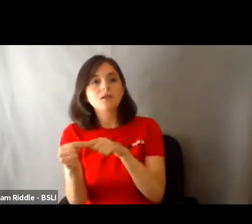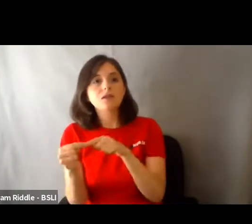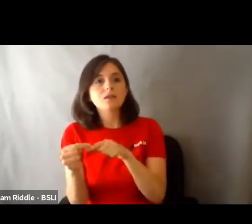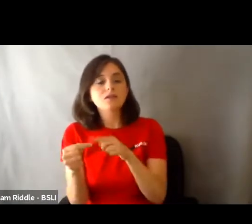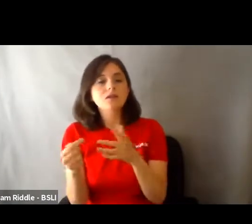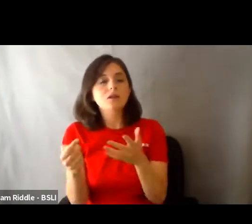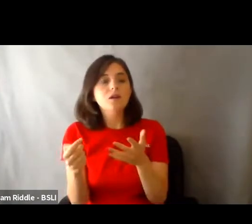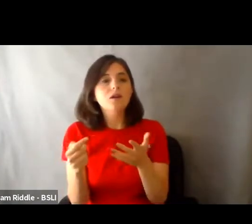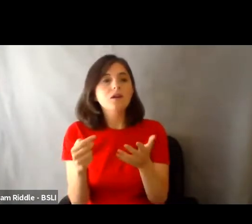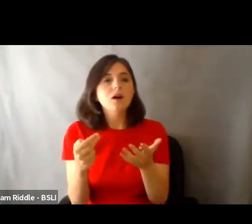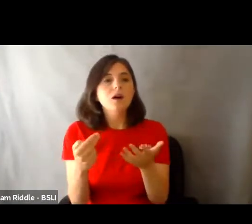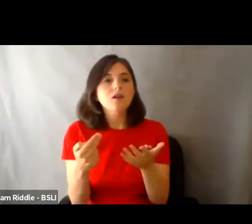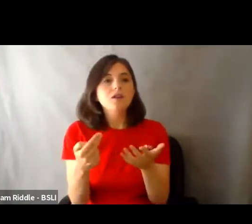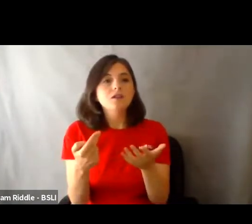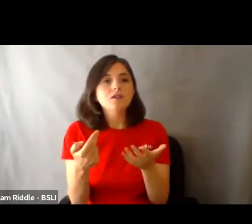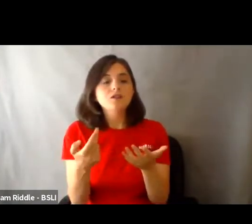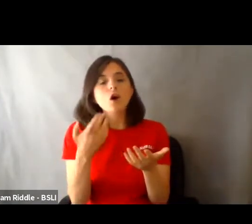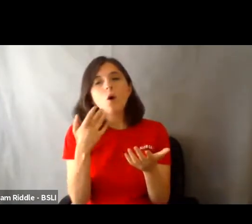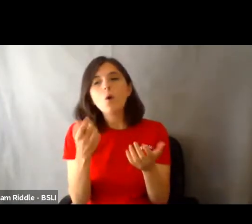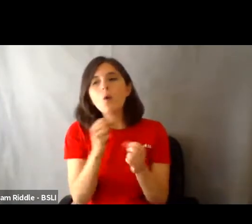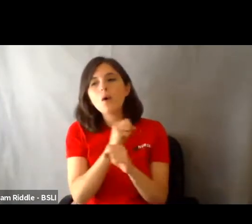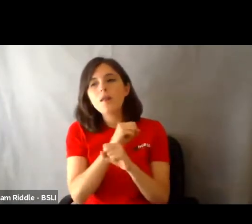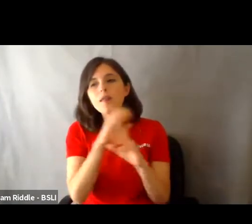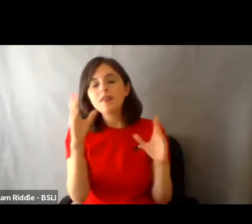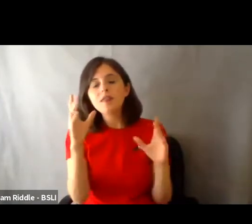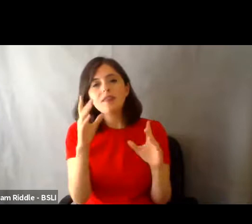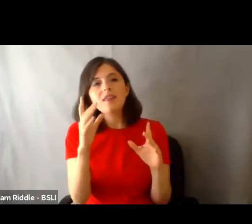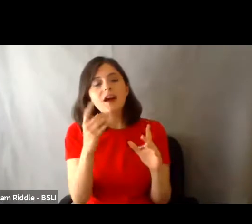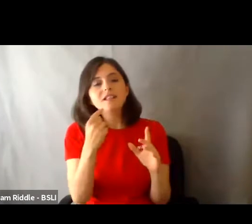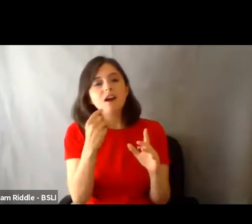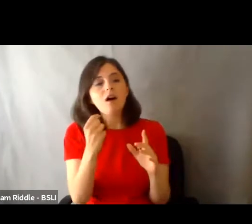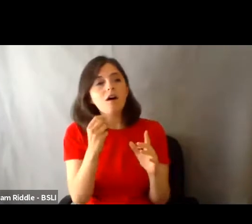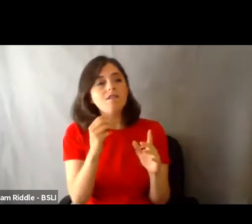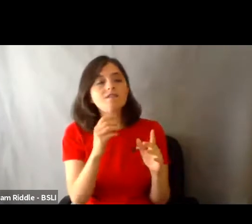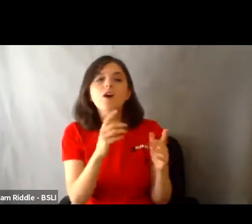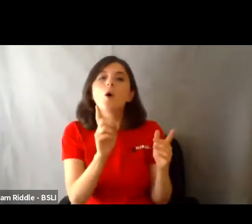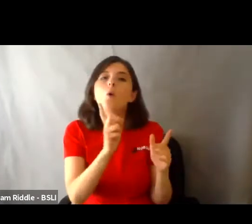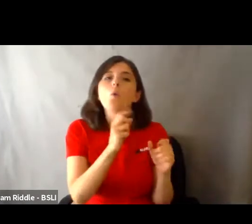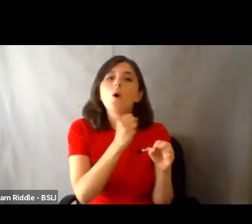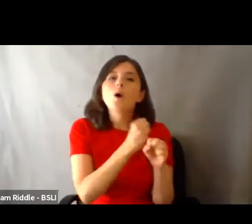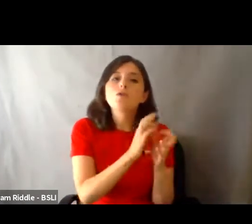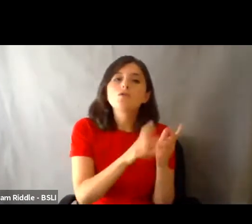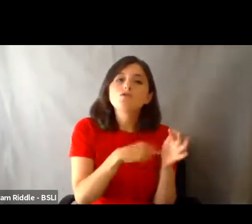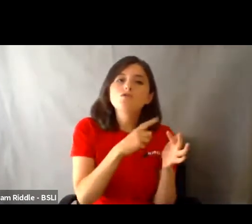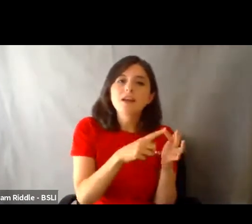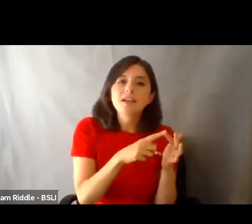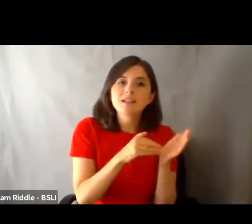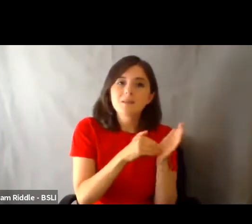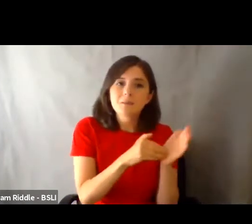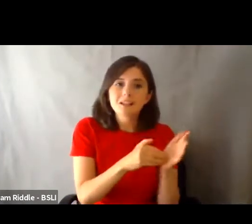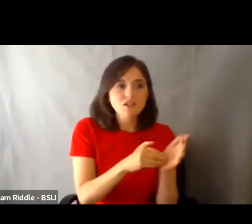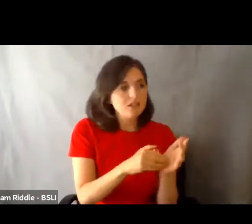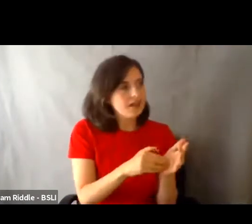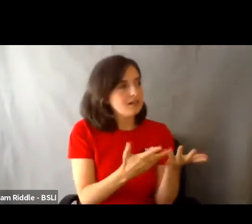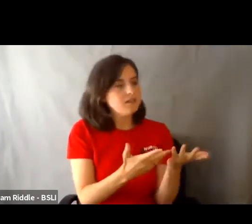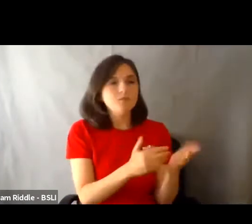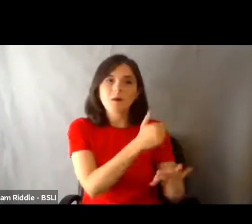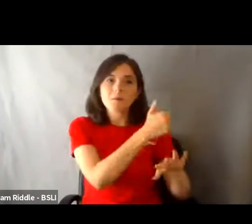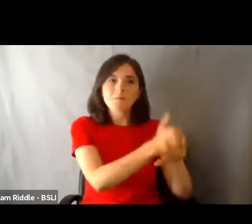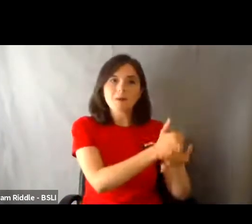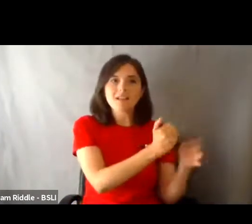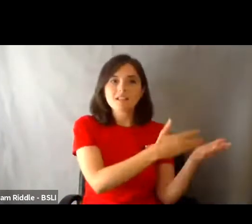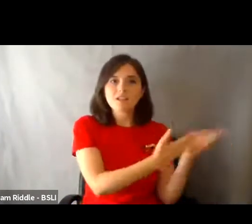progressive demand that fits the sort of category of the things that Grace was talking about in terms of basic service provision, things